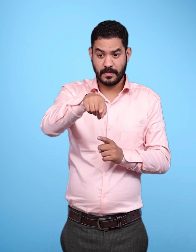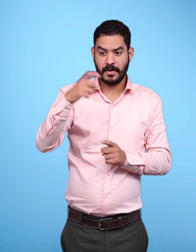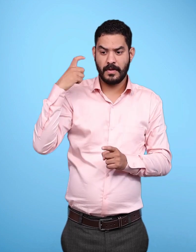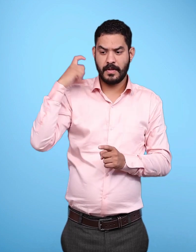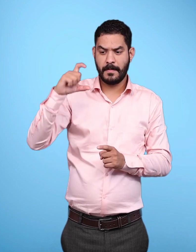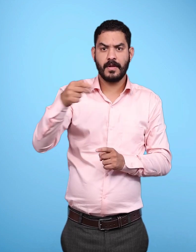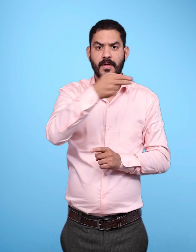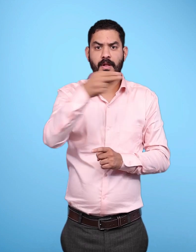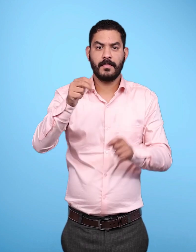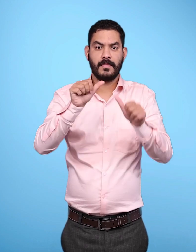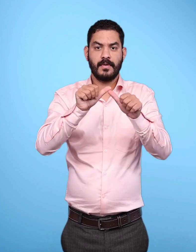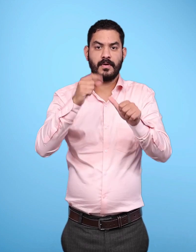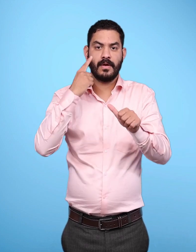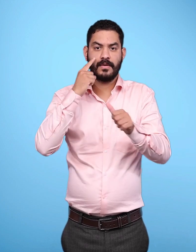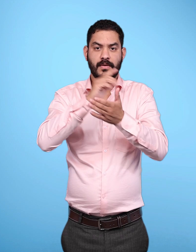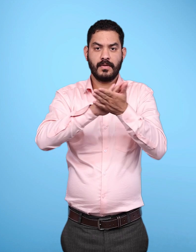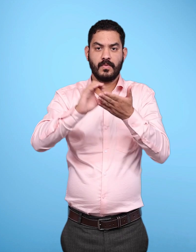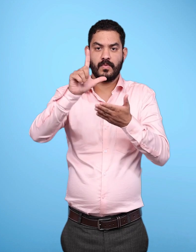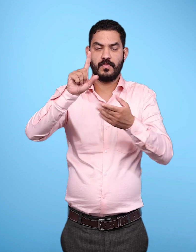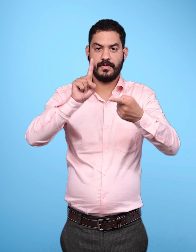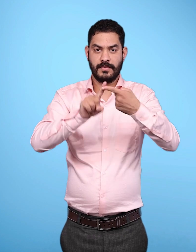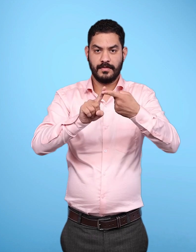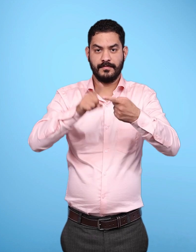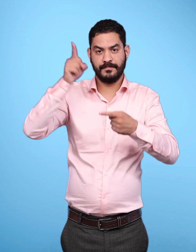Aihole was the capital of the Pallavas.